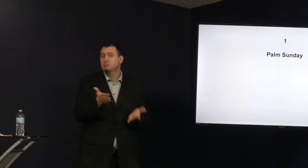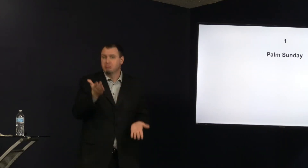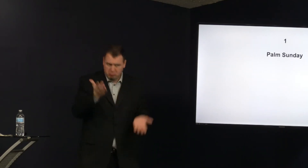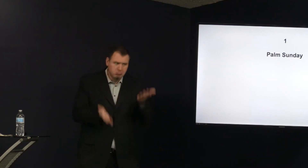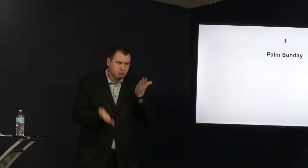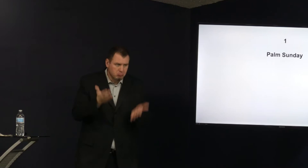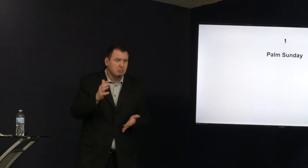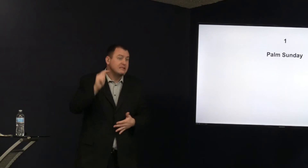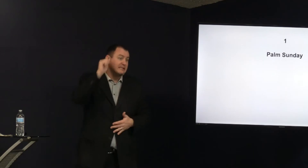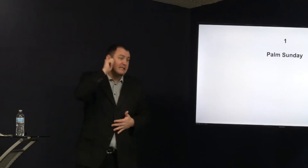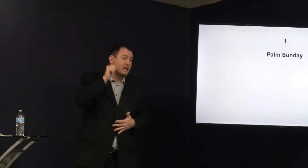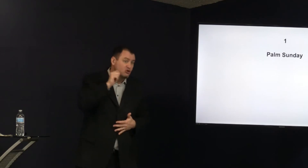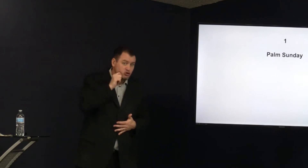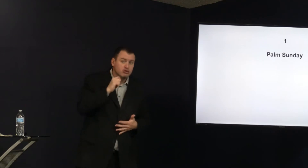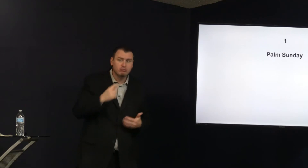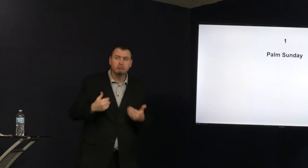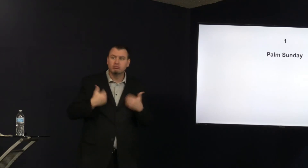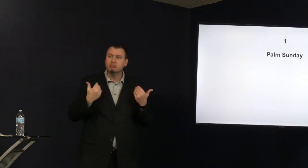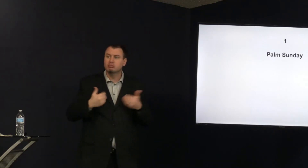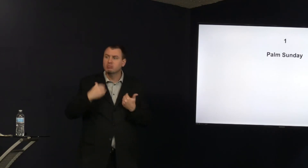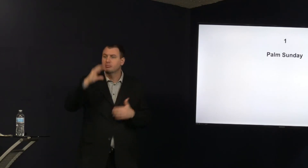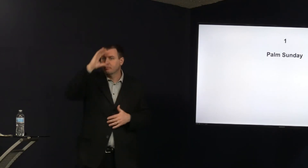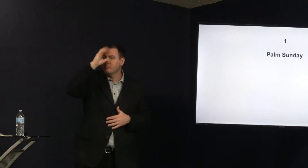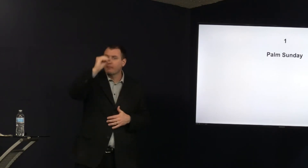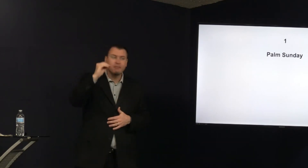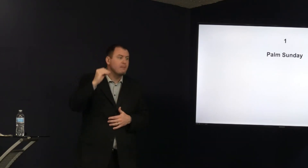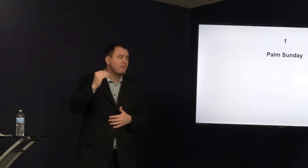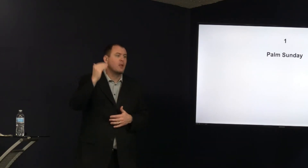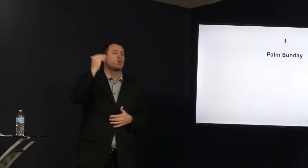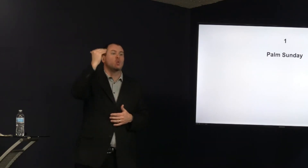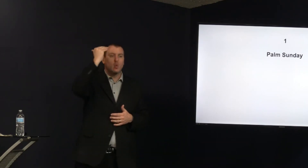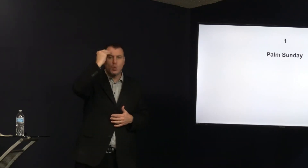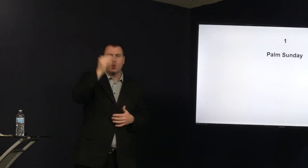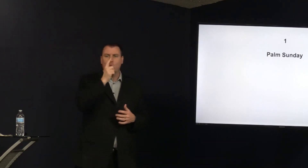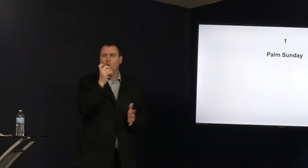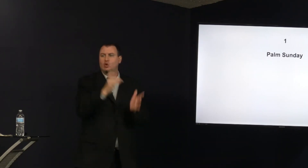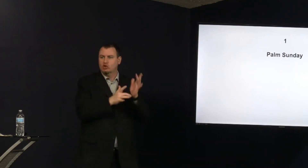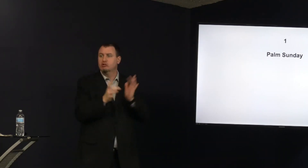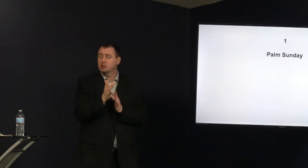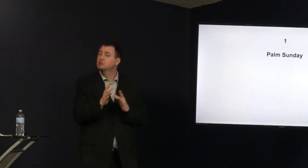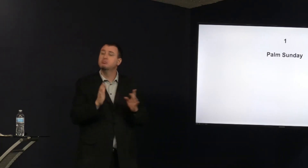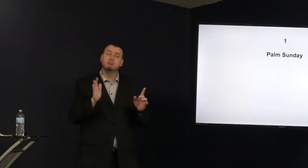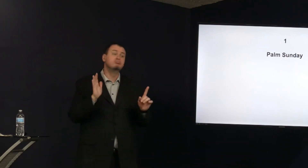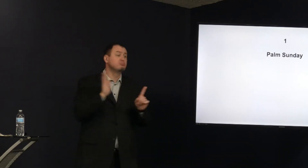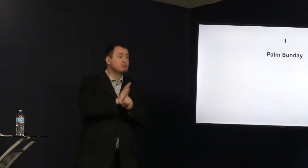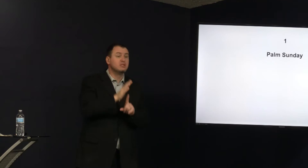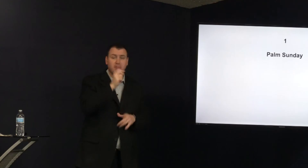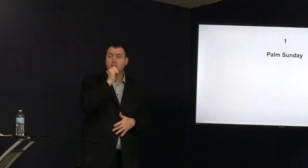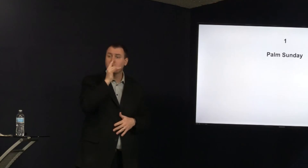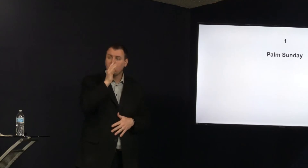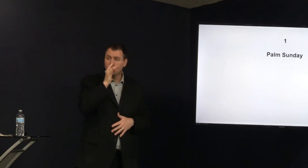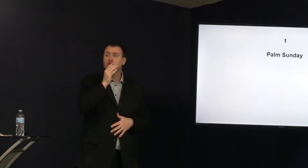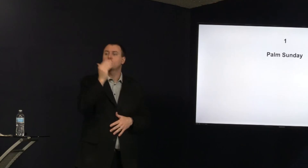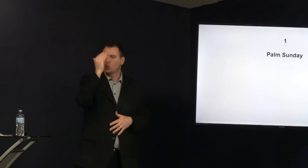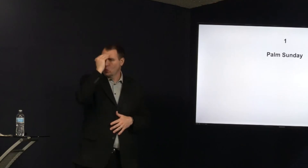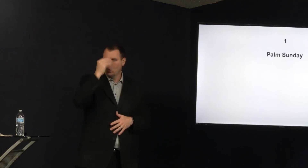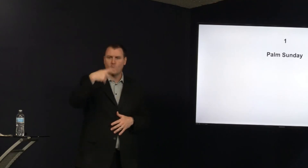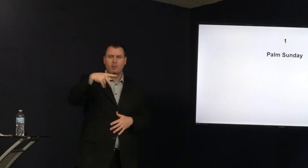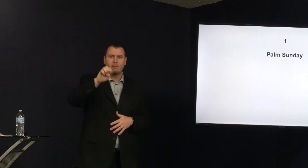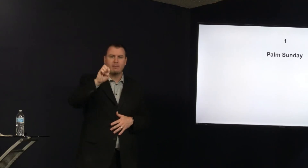probably knew Jesus as a teenager, a young boy. He knew who Jesus was. His